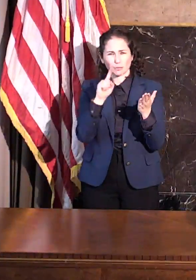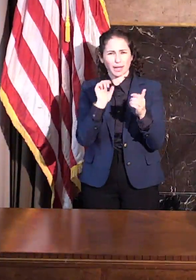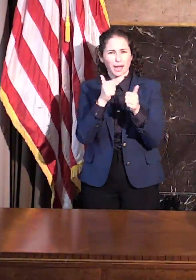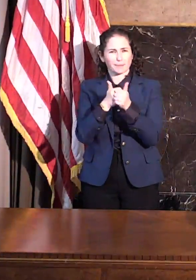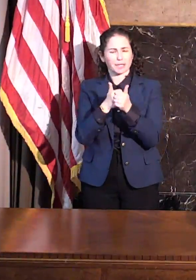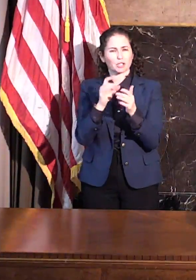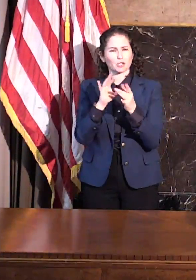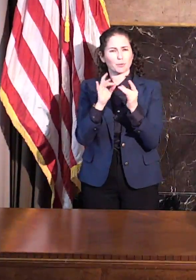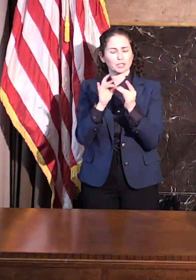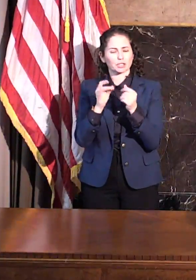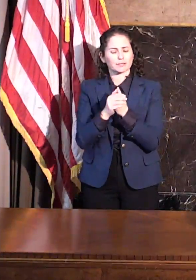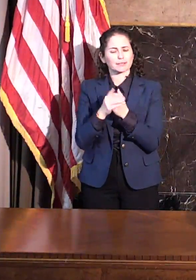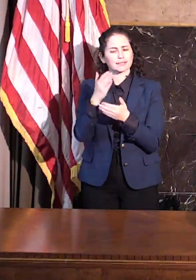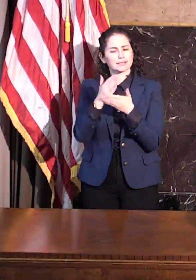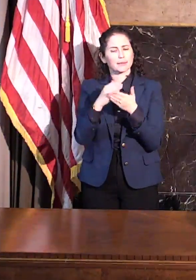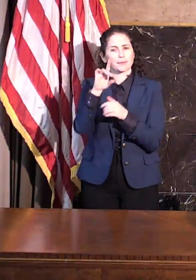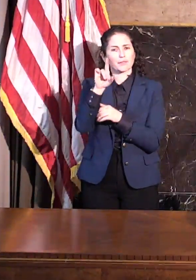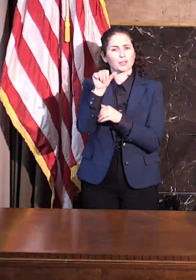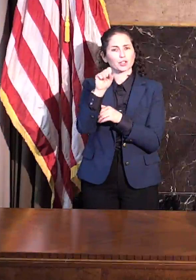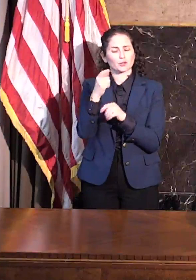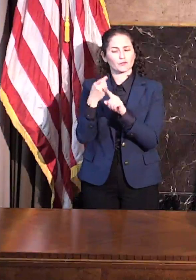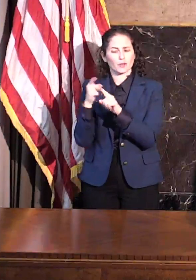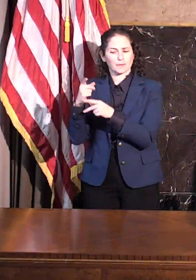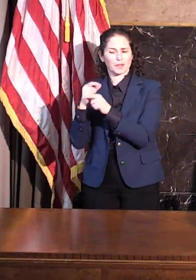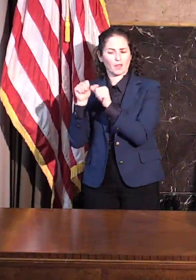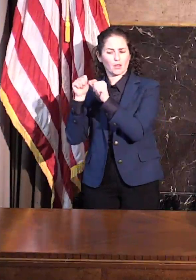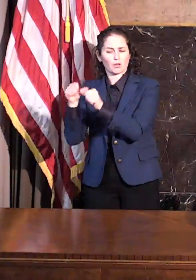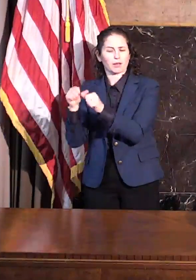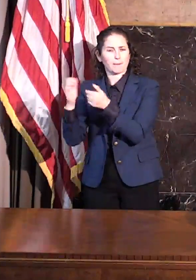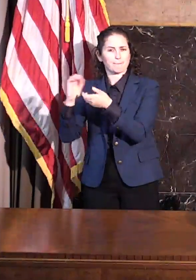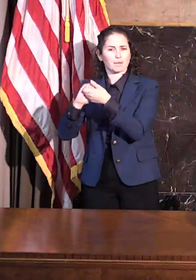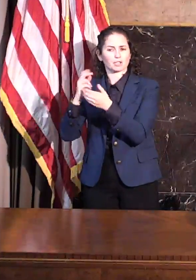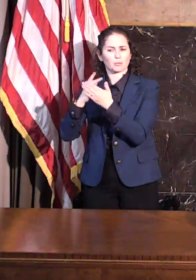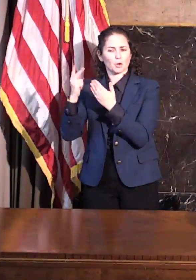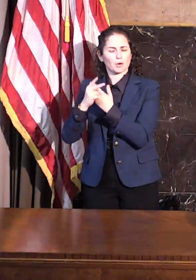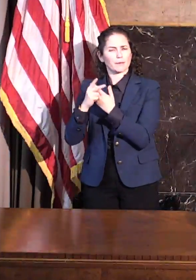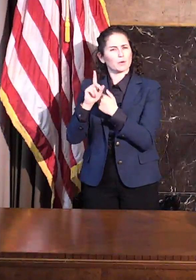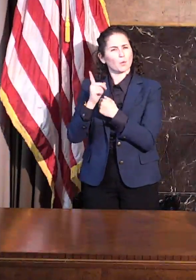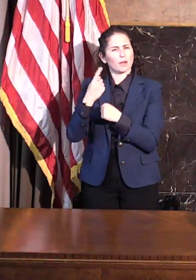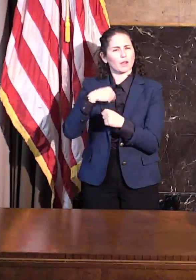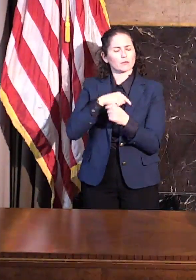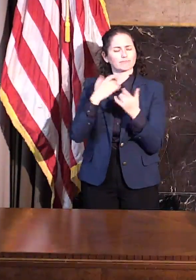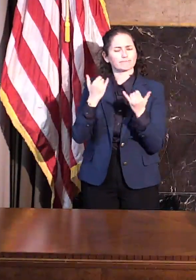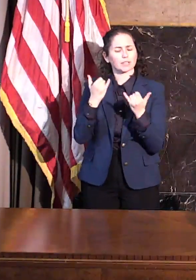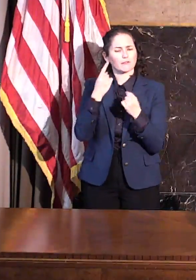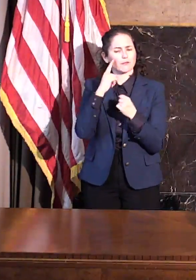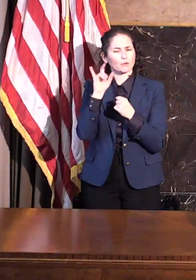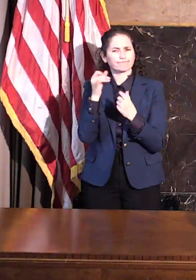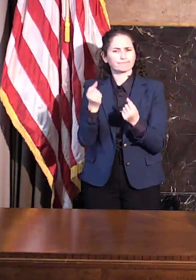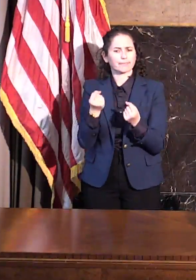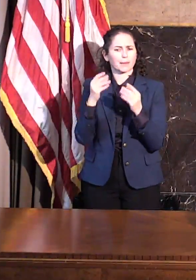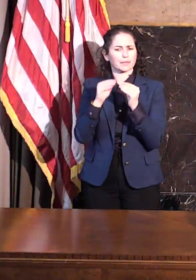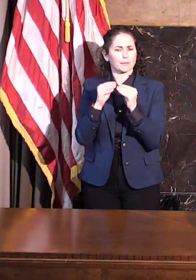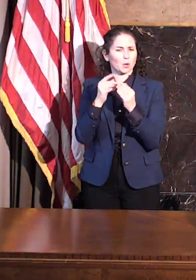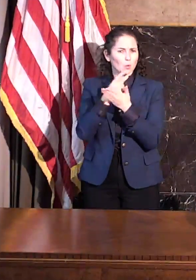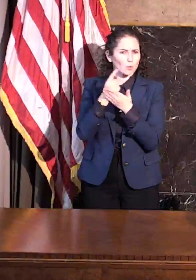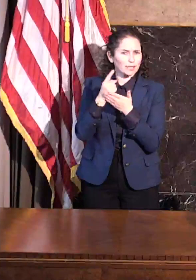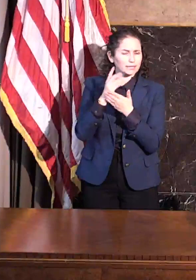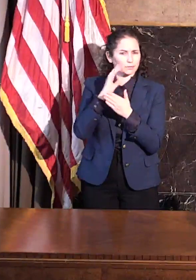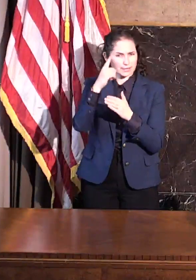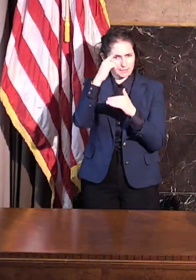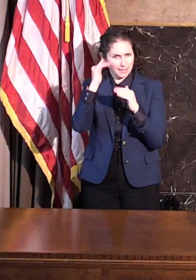experiencing increases in their outbreaks, including Mississippi and Alabama. So I think despite all the good news, we